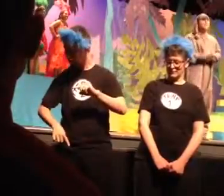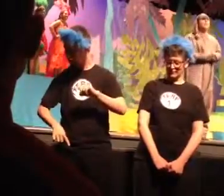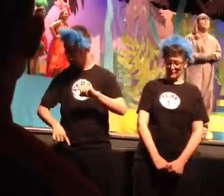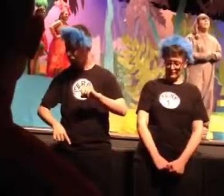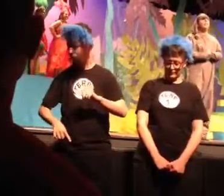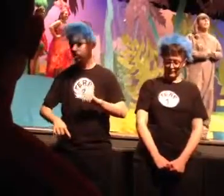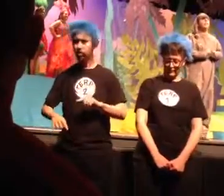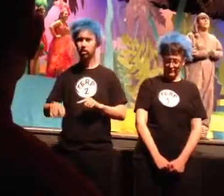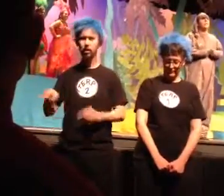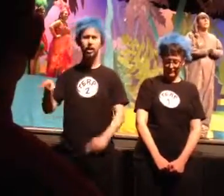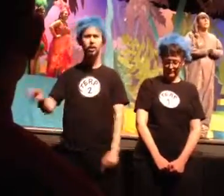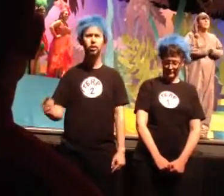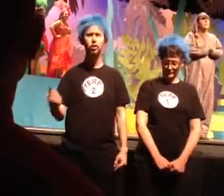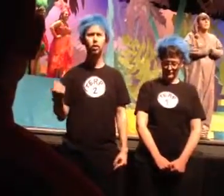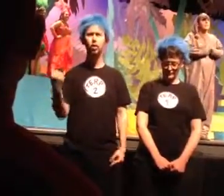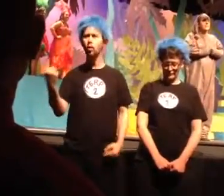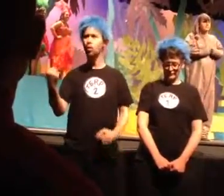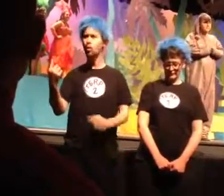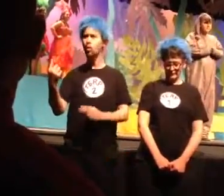He's alone in the universe